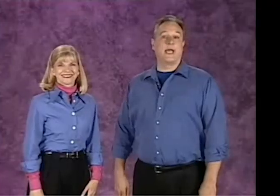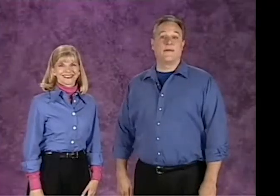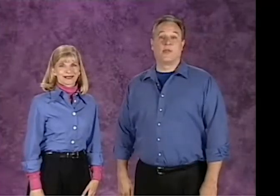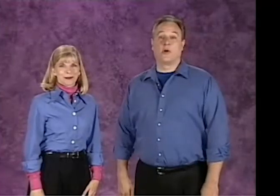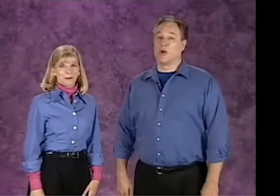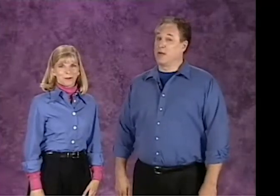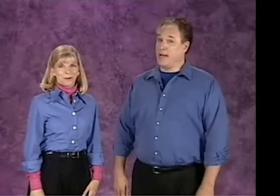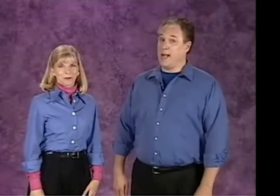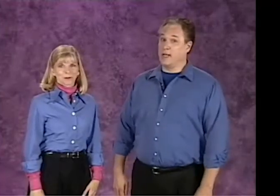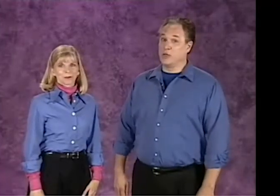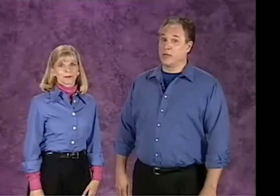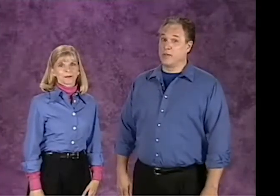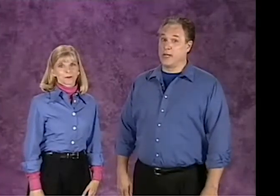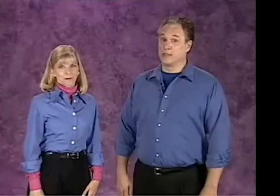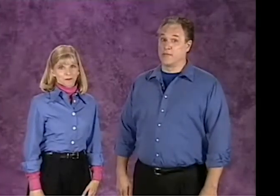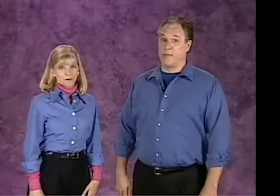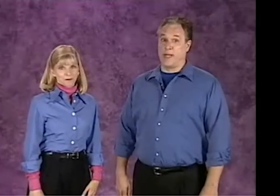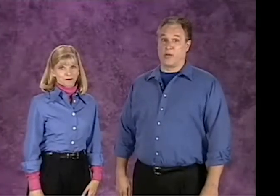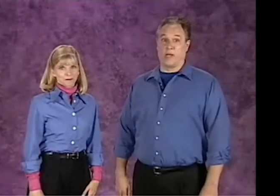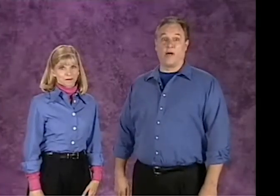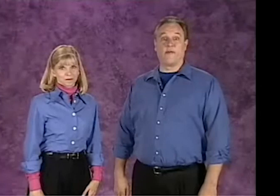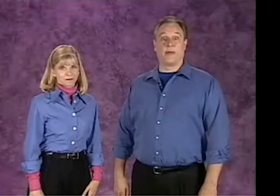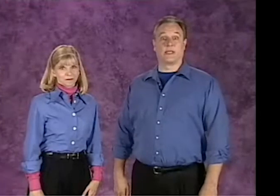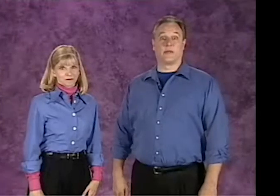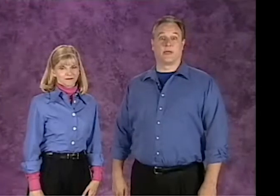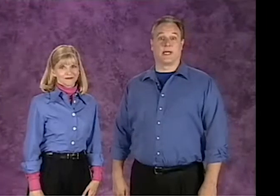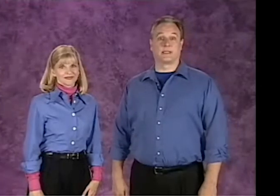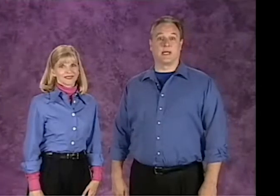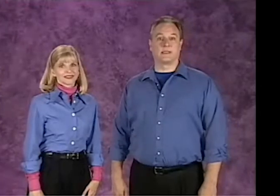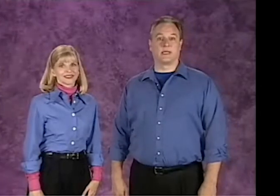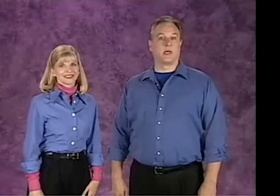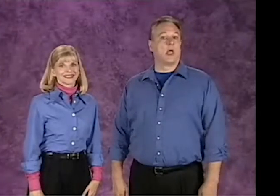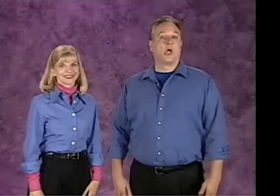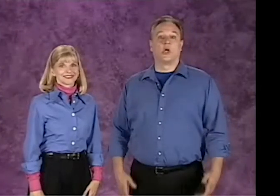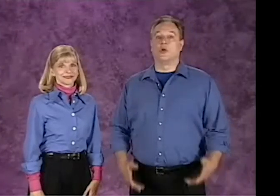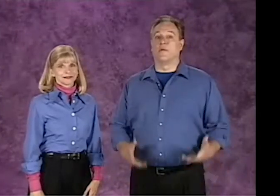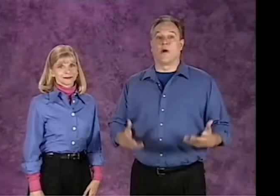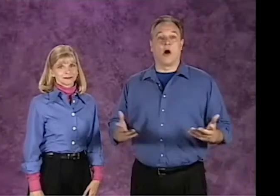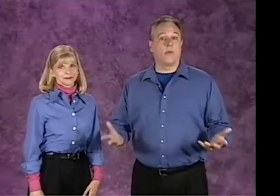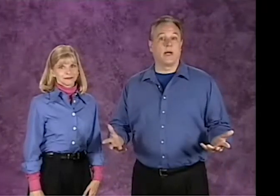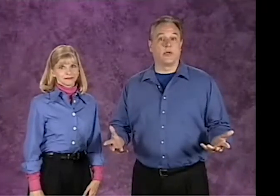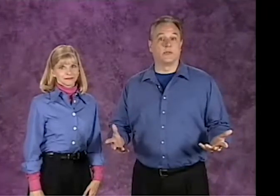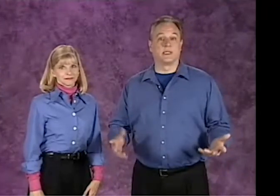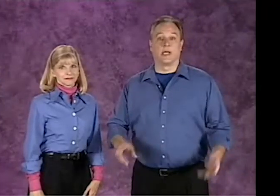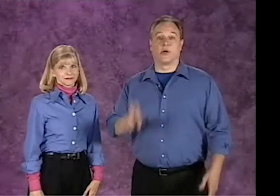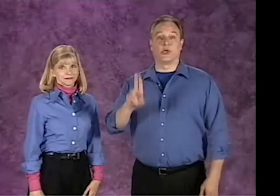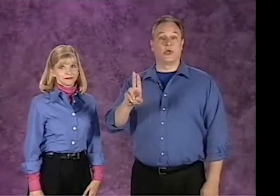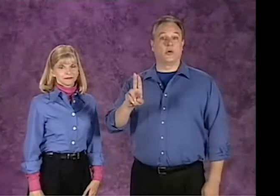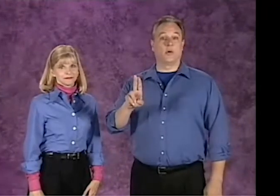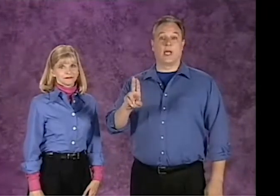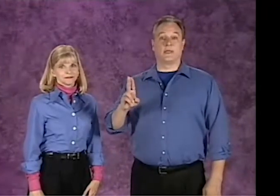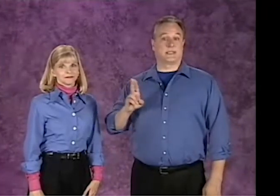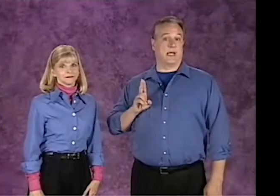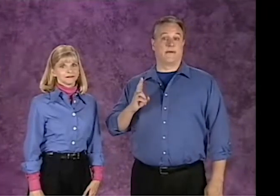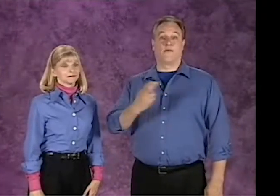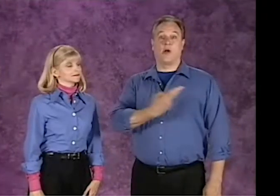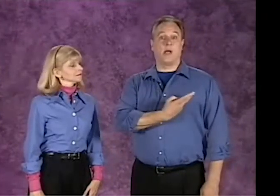Even though you're not learning the letters of the manual alphabet until the next lesson, you've already used the letter U in the sign for